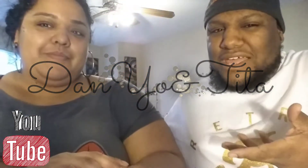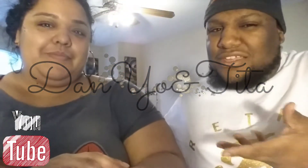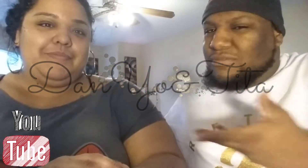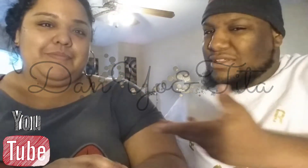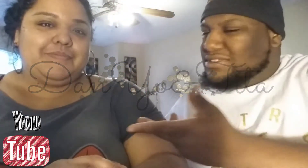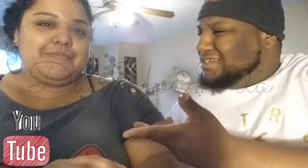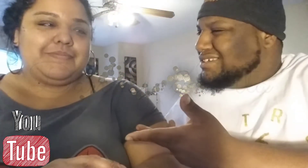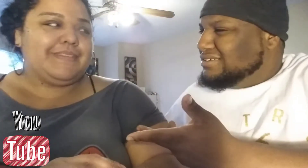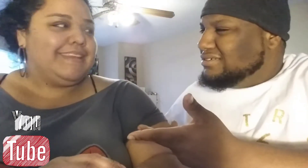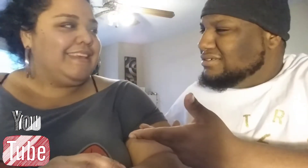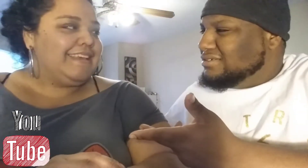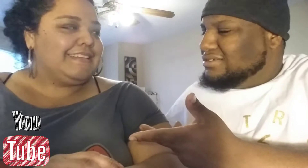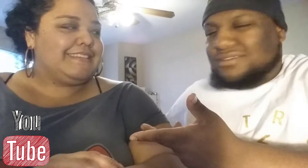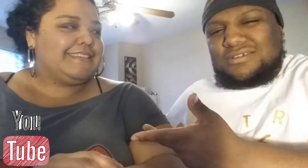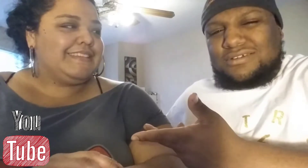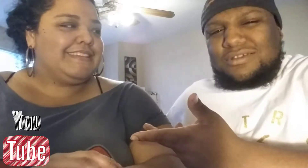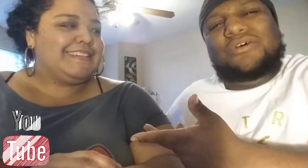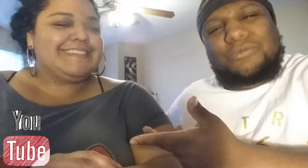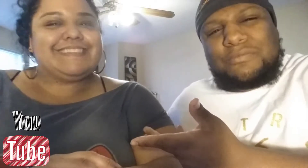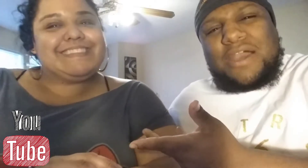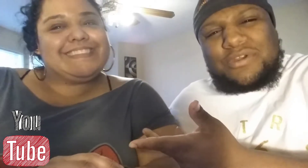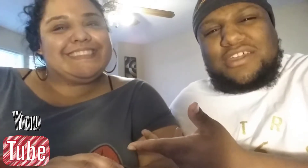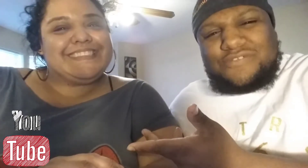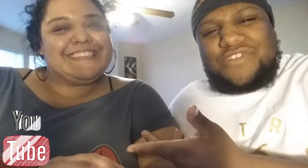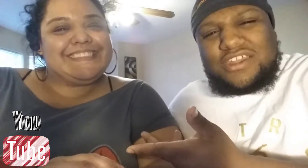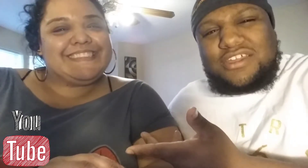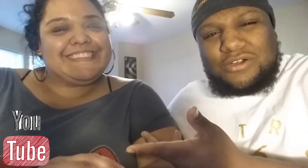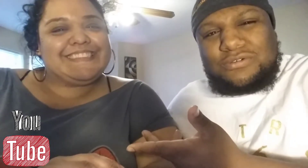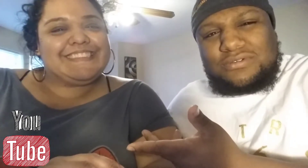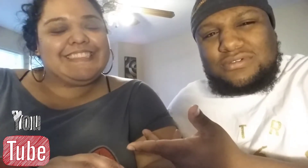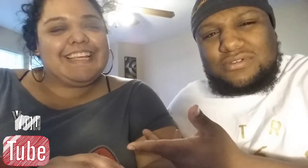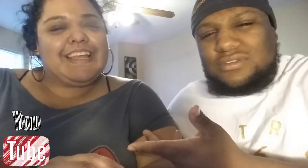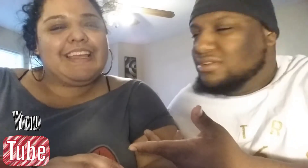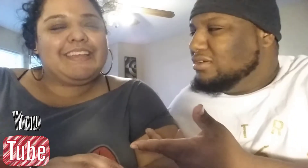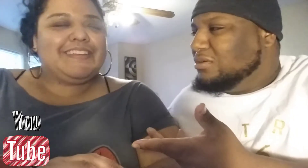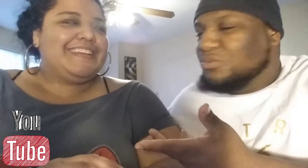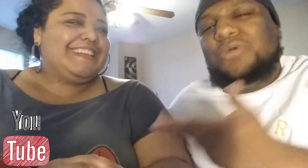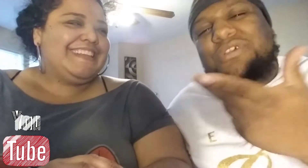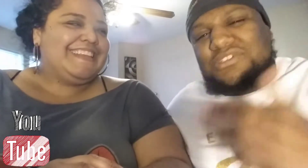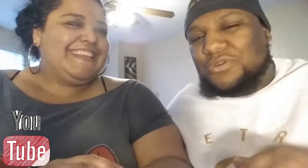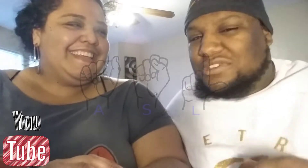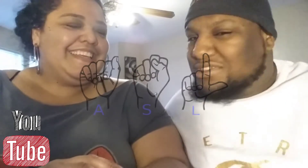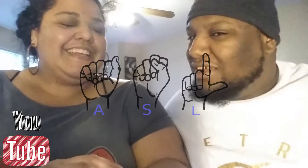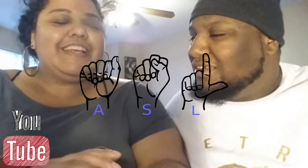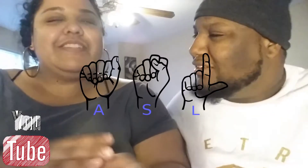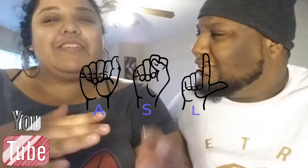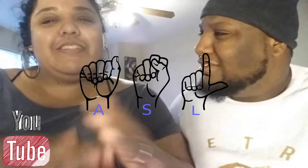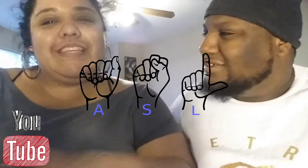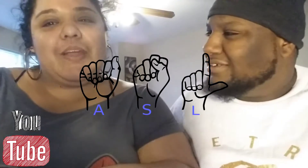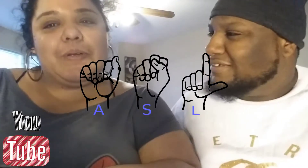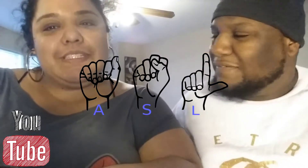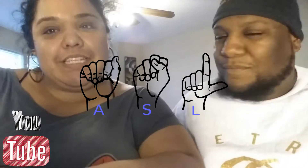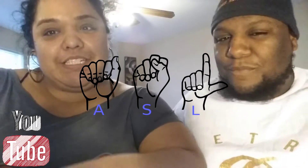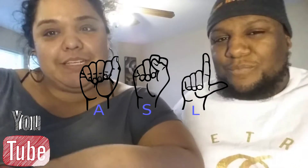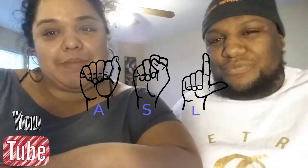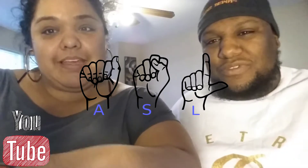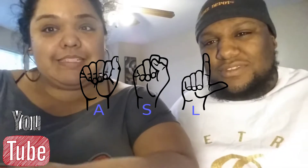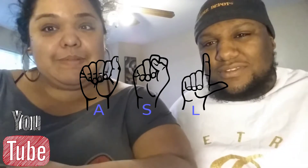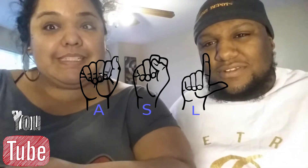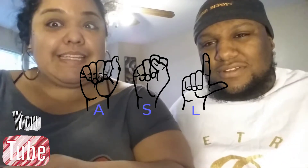Danyo and Tita? Yes. We're back with another video. What are we doing today? So today we're teaching my husband sign